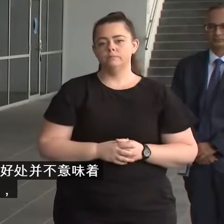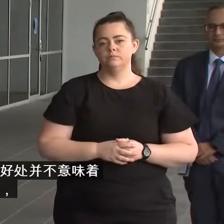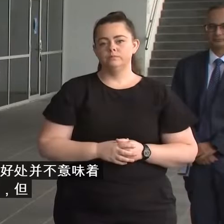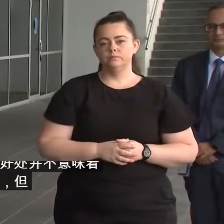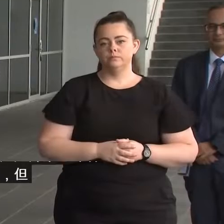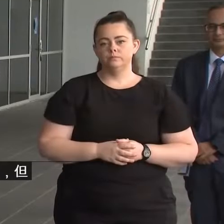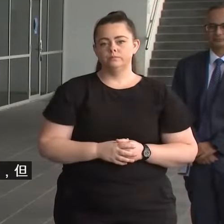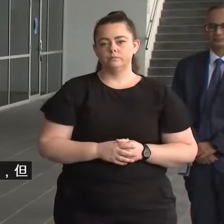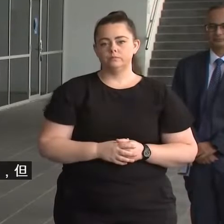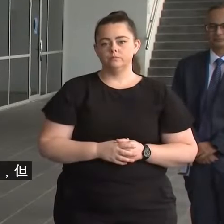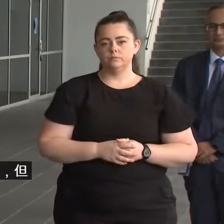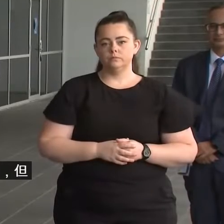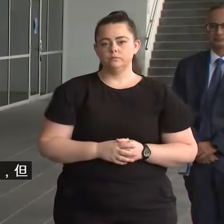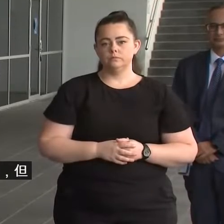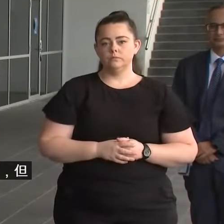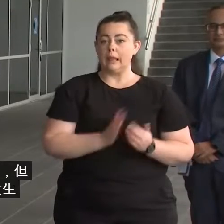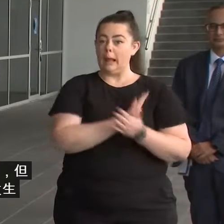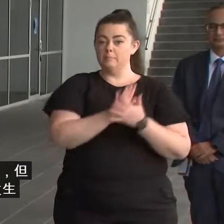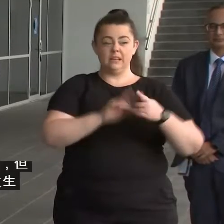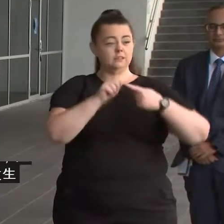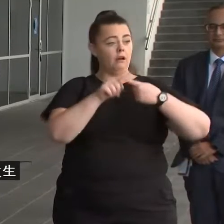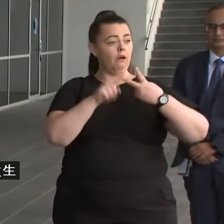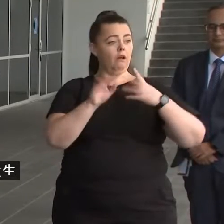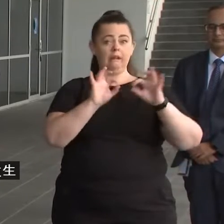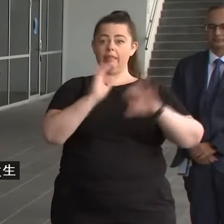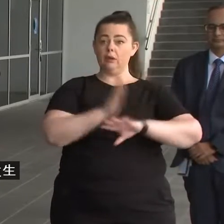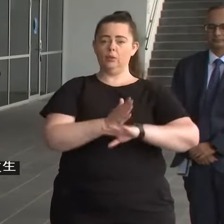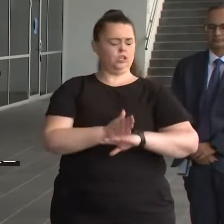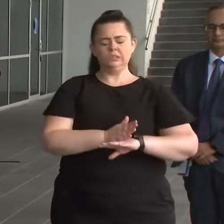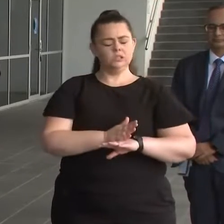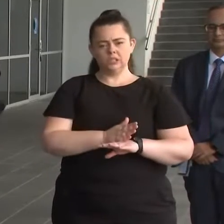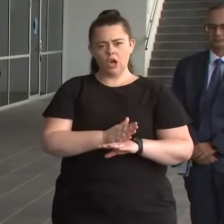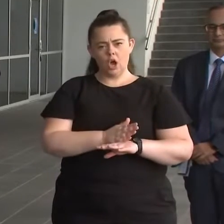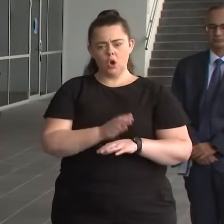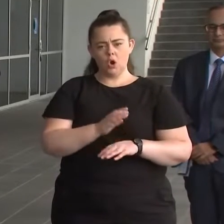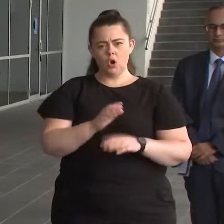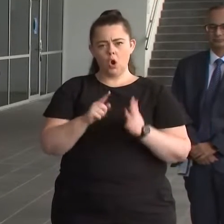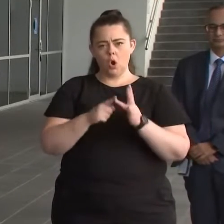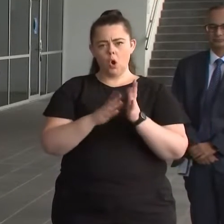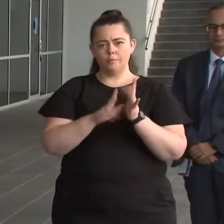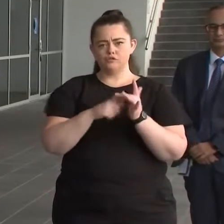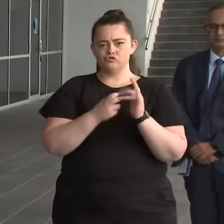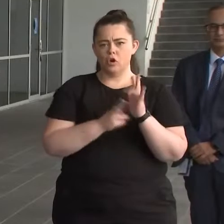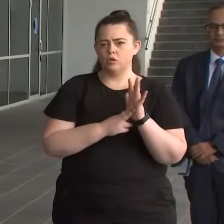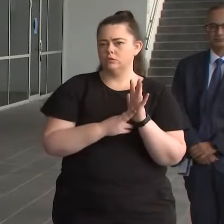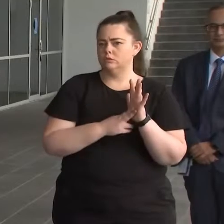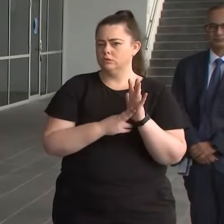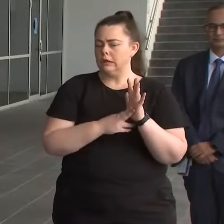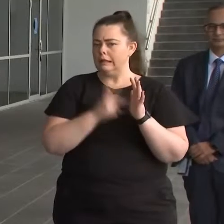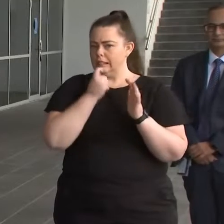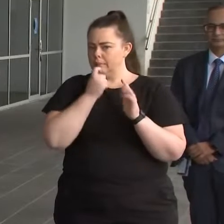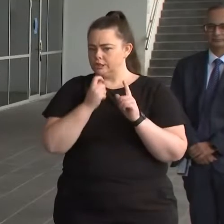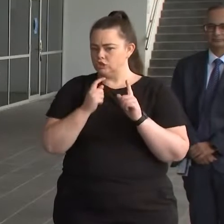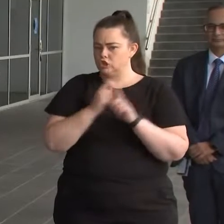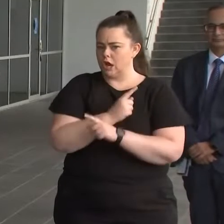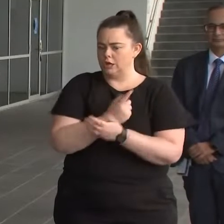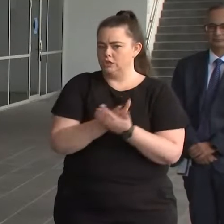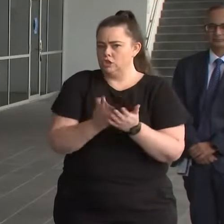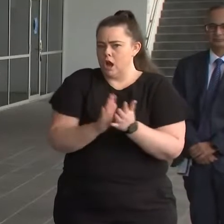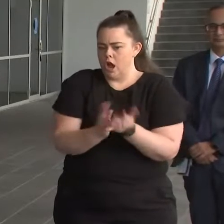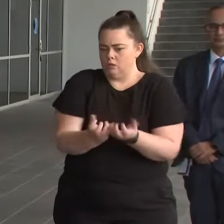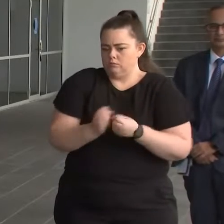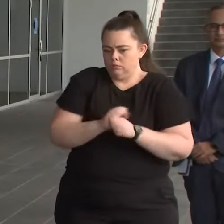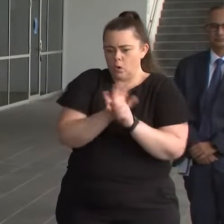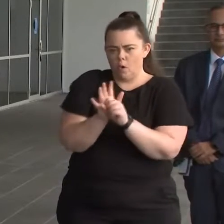don't work, but what we know is the Omicron variant's changed a bit, and that 3rd dose will actually increase